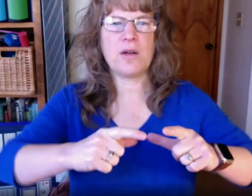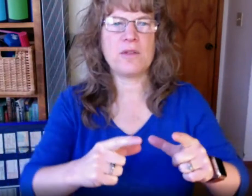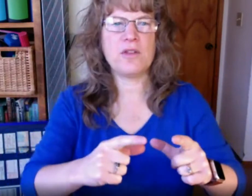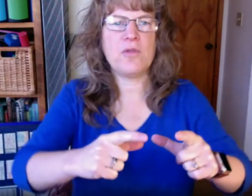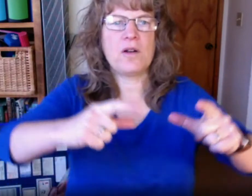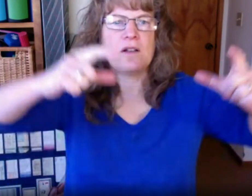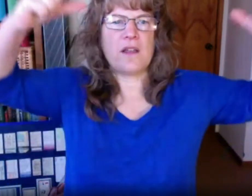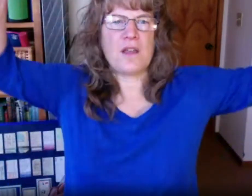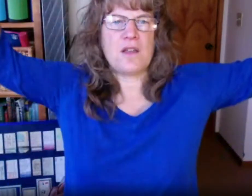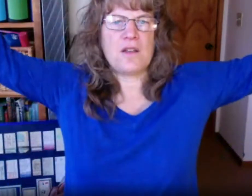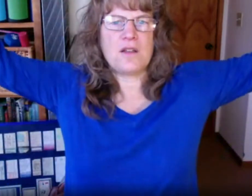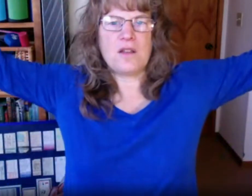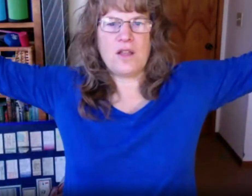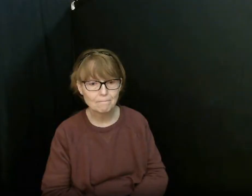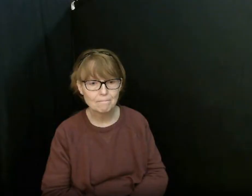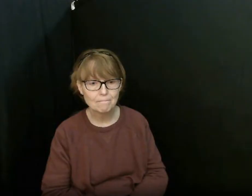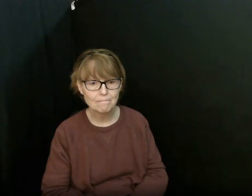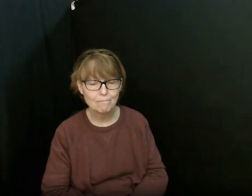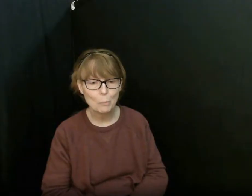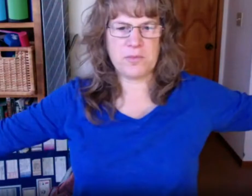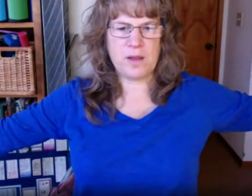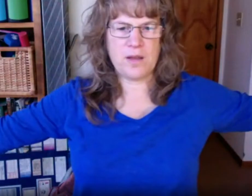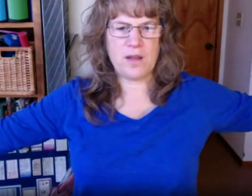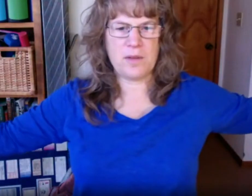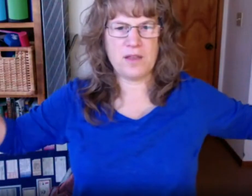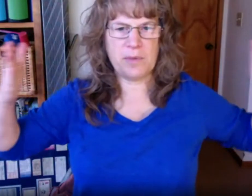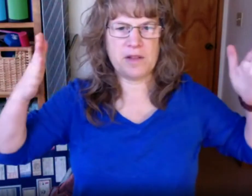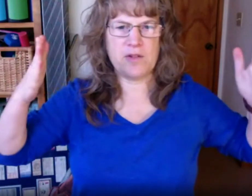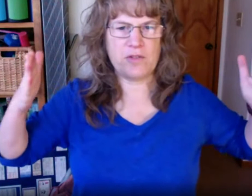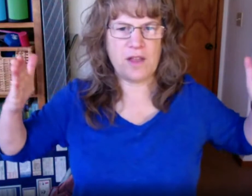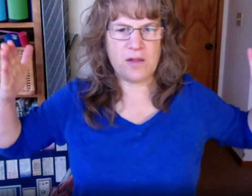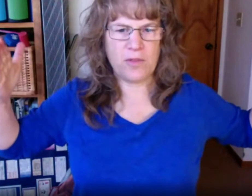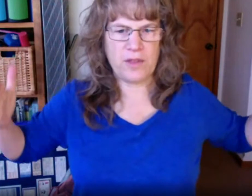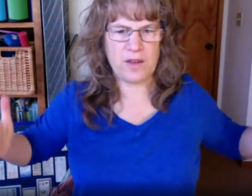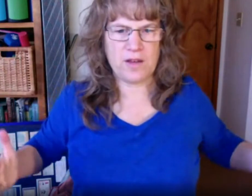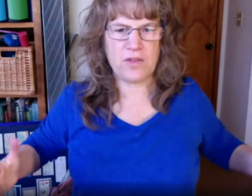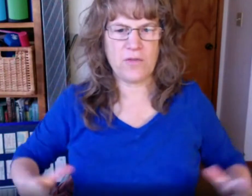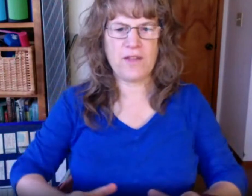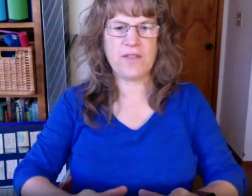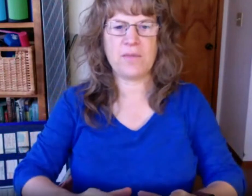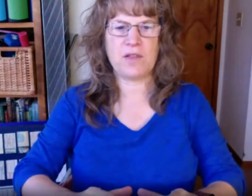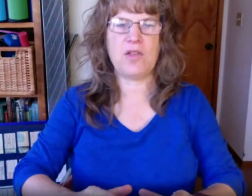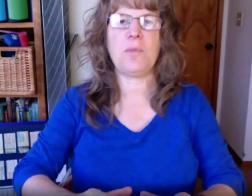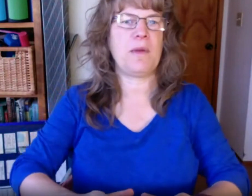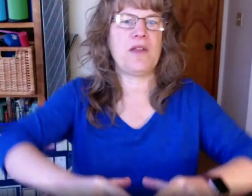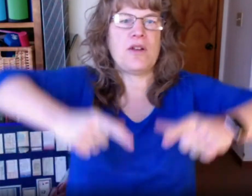don't want to like extend out. I mean, typically you're staying within, right. Even something super big, you're not